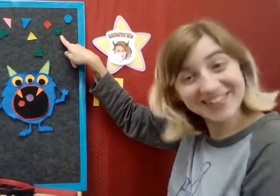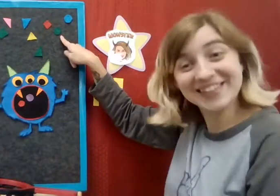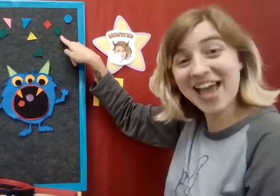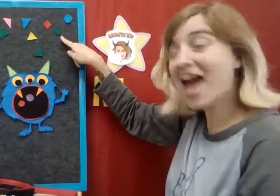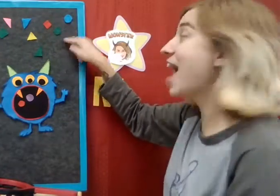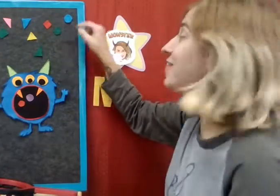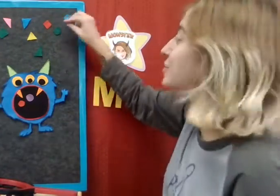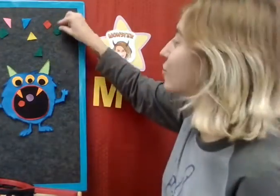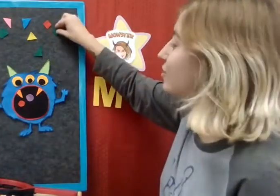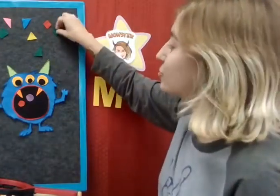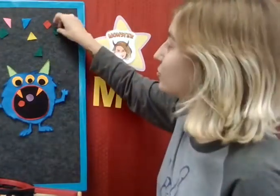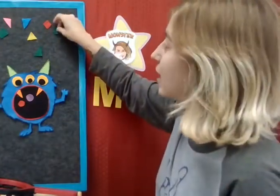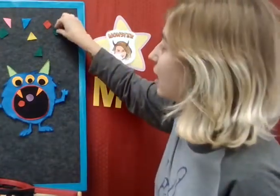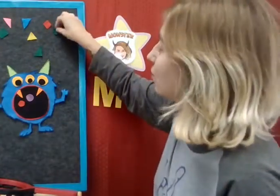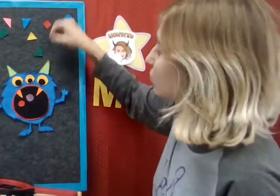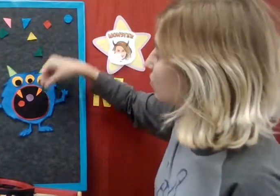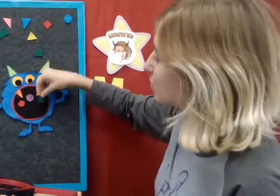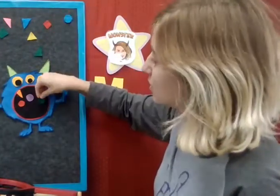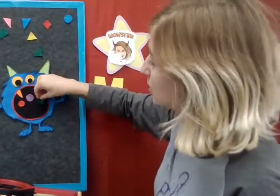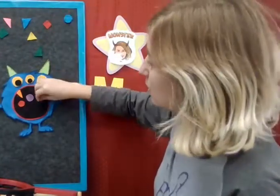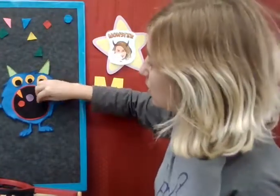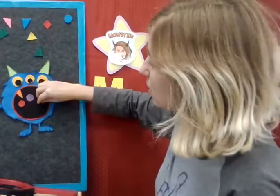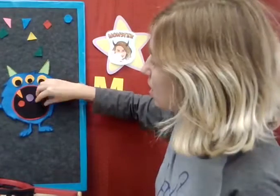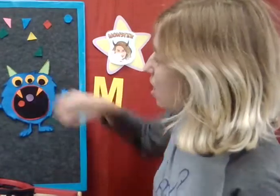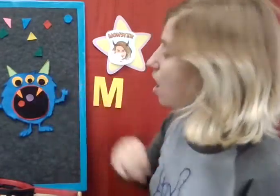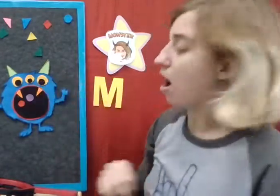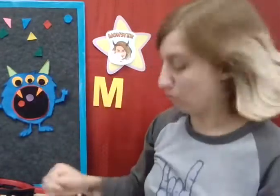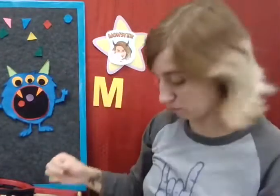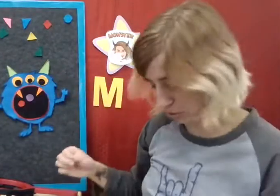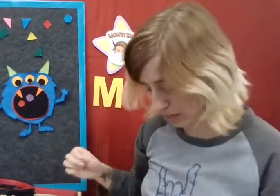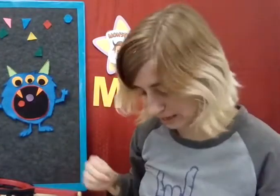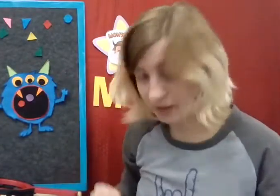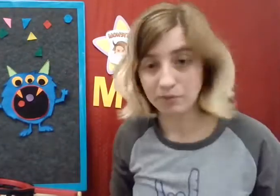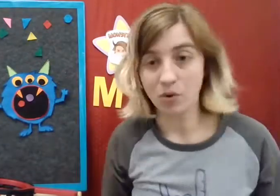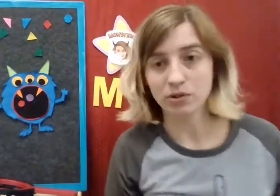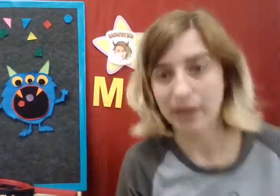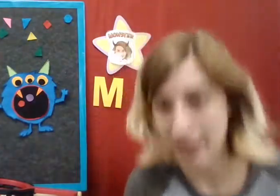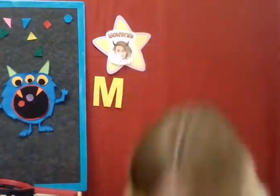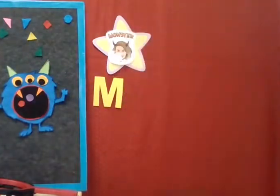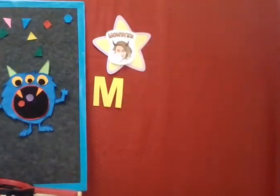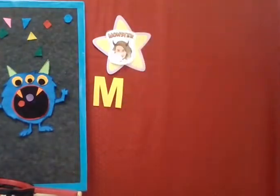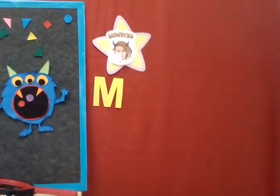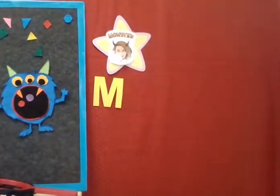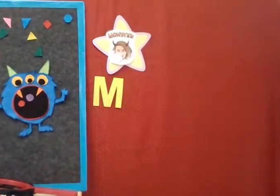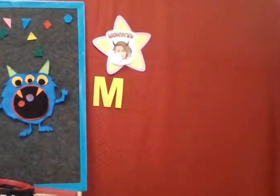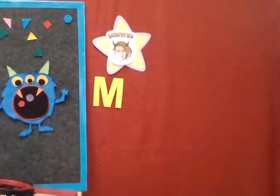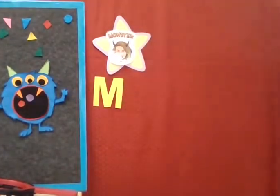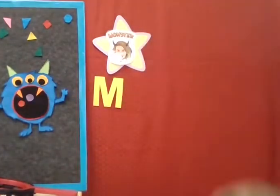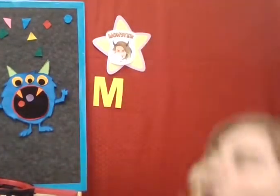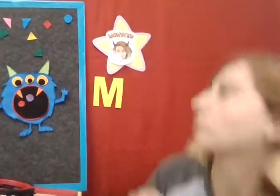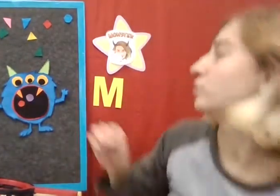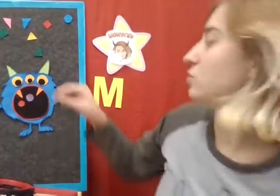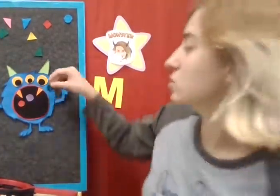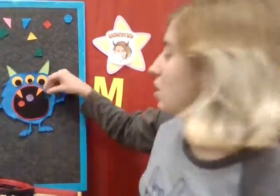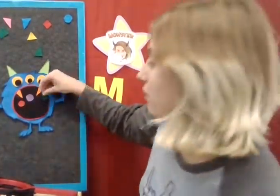Yeah, this one is round. Put this here. Hold on, I've dropped it. Oh. Sorry